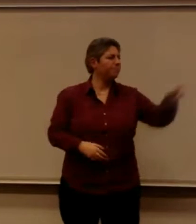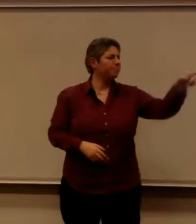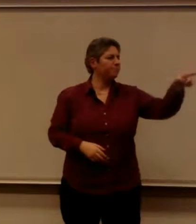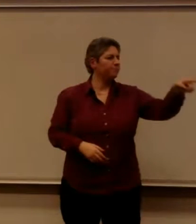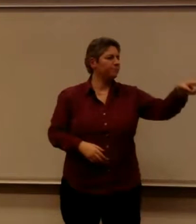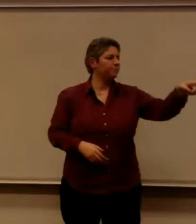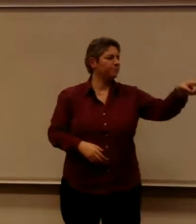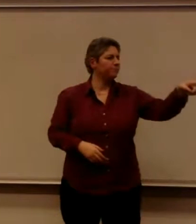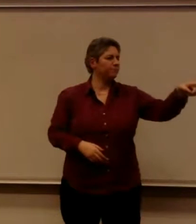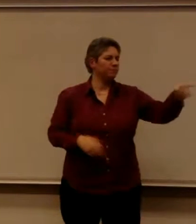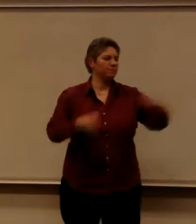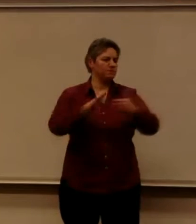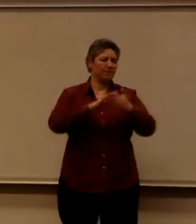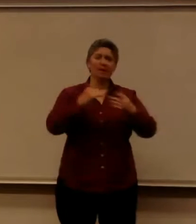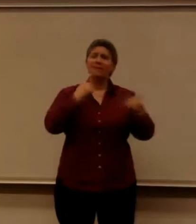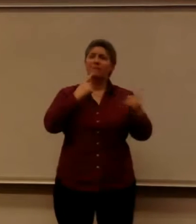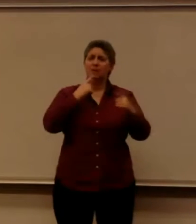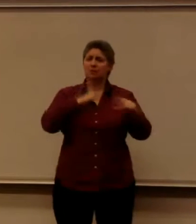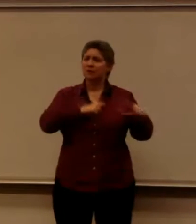contribute and implement that.